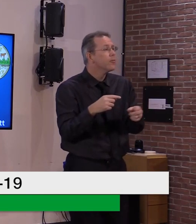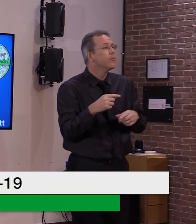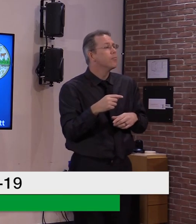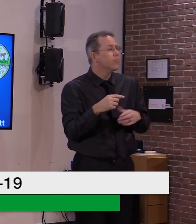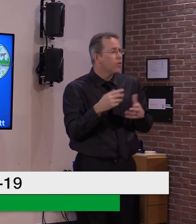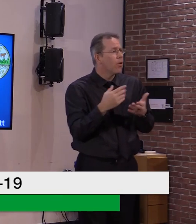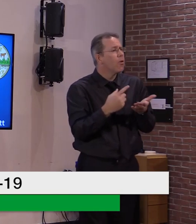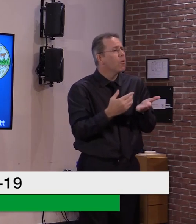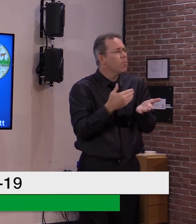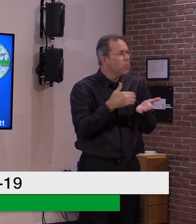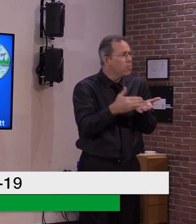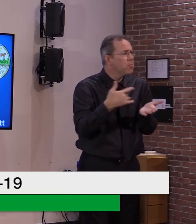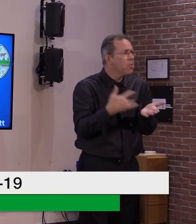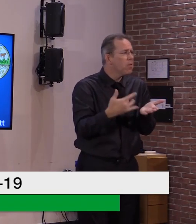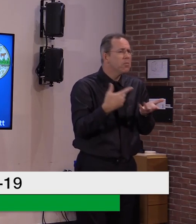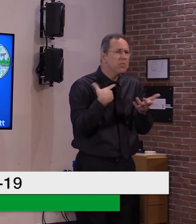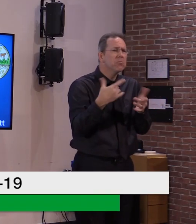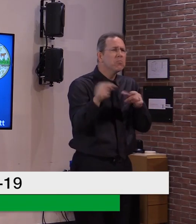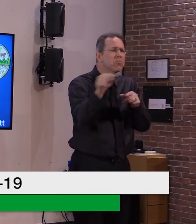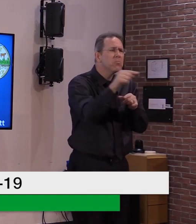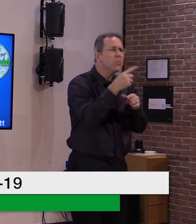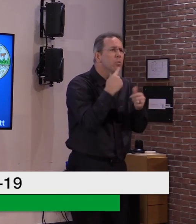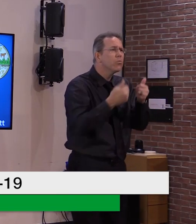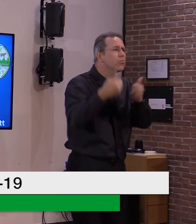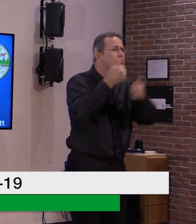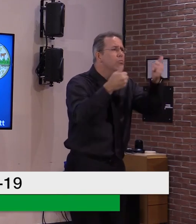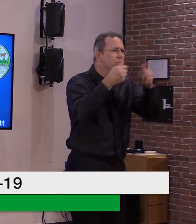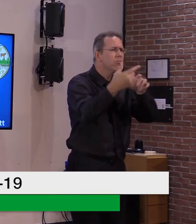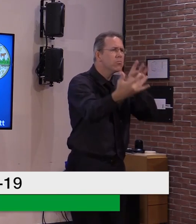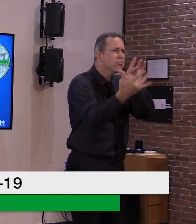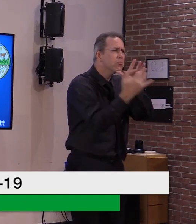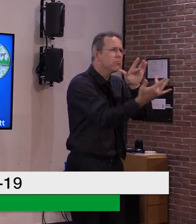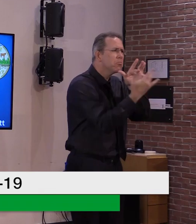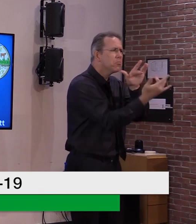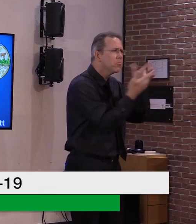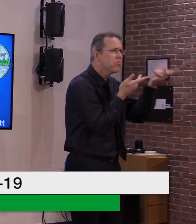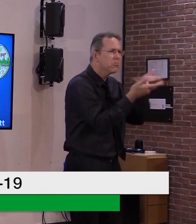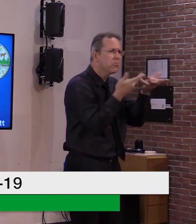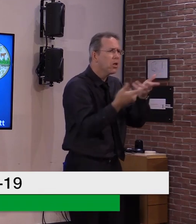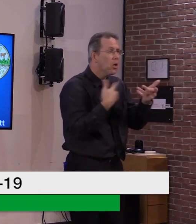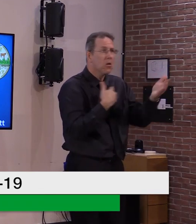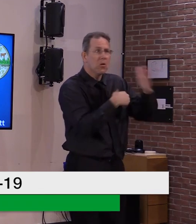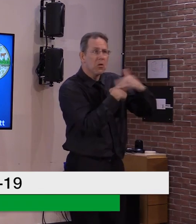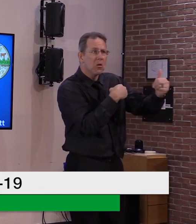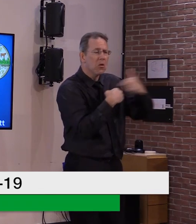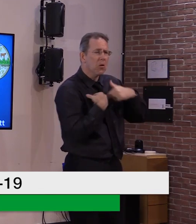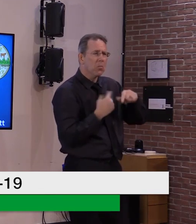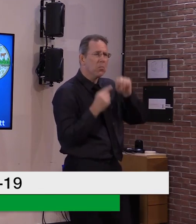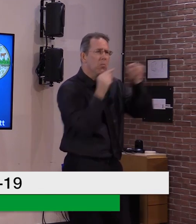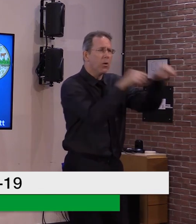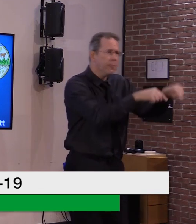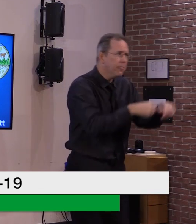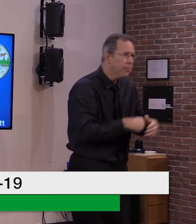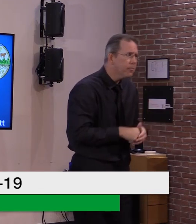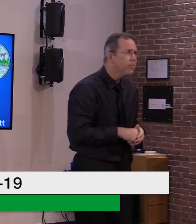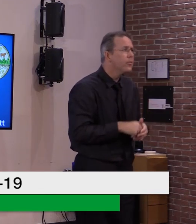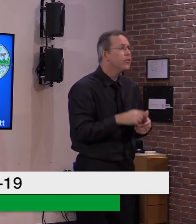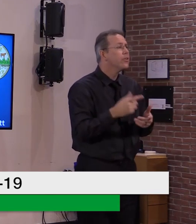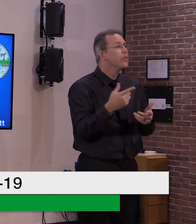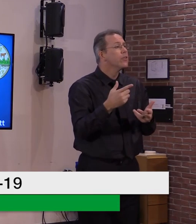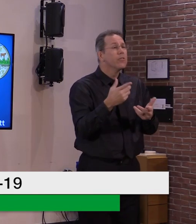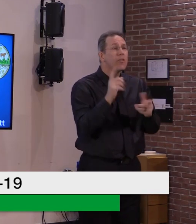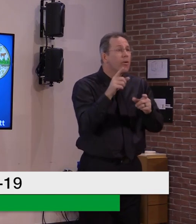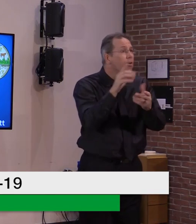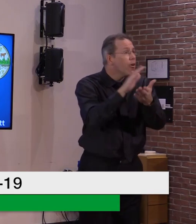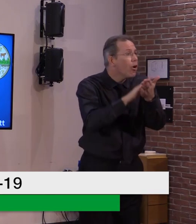various entities on a regular basis whether it's colleges whether it's healthcare organizations and as